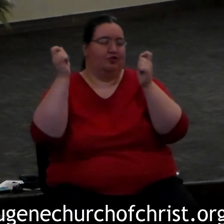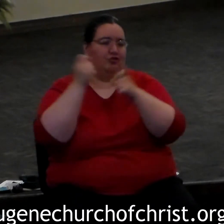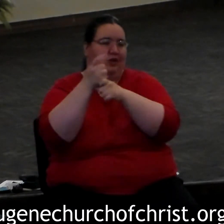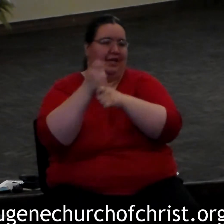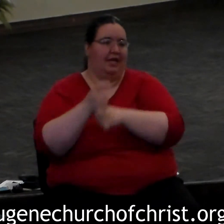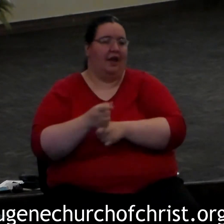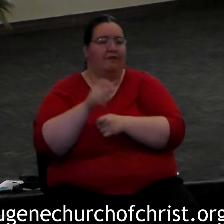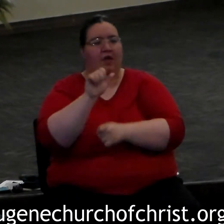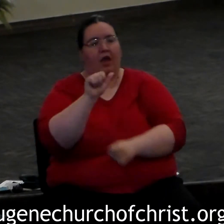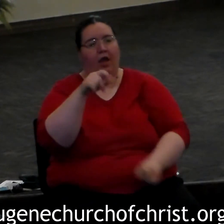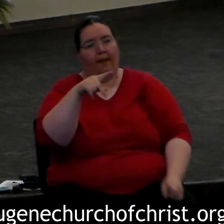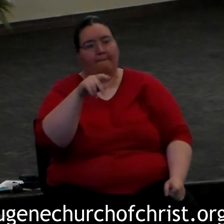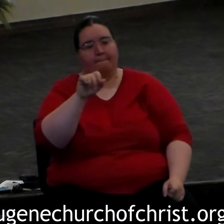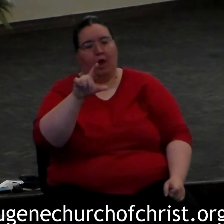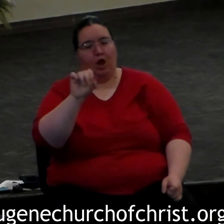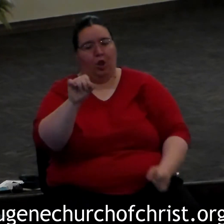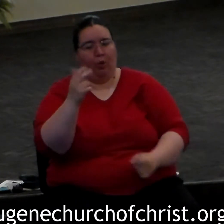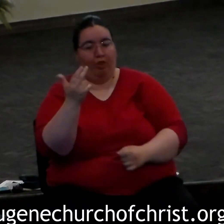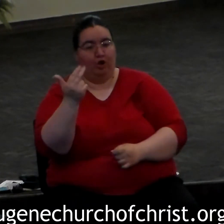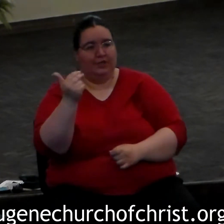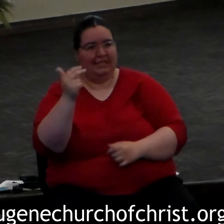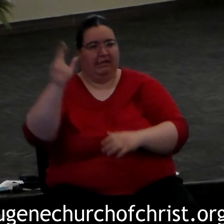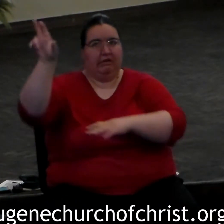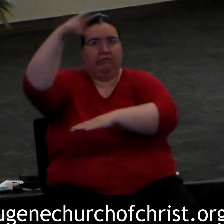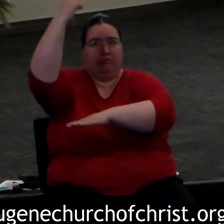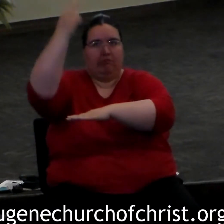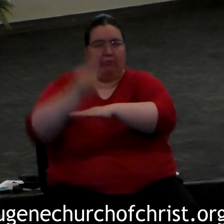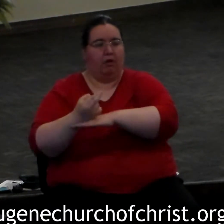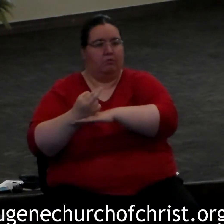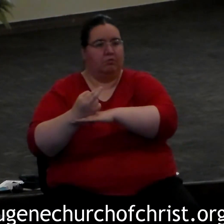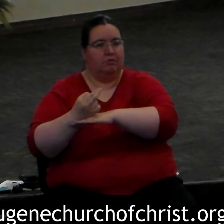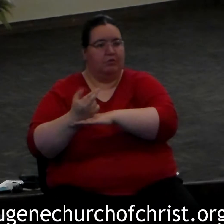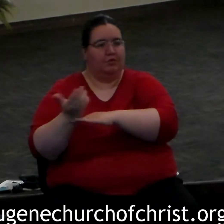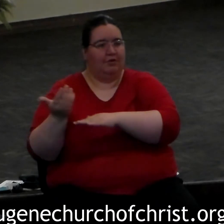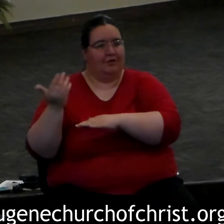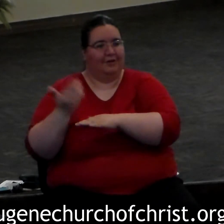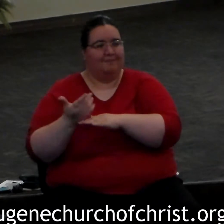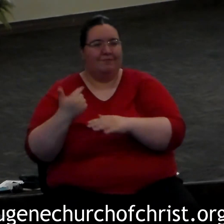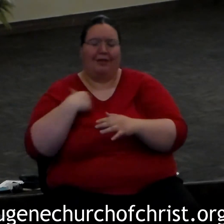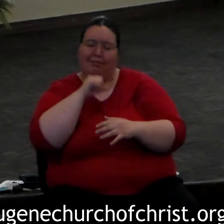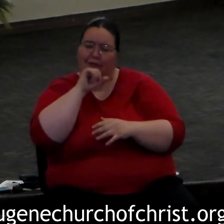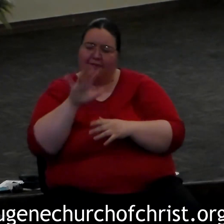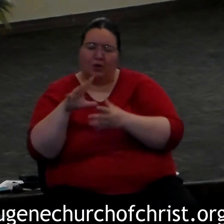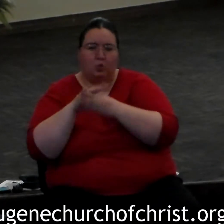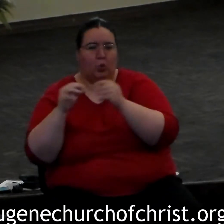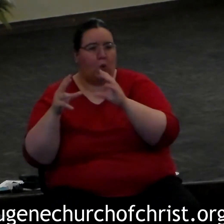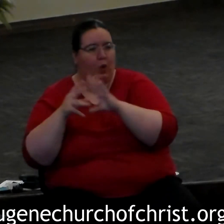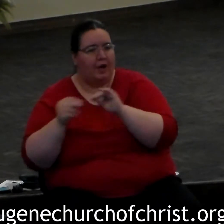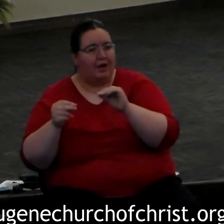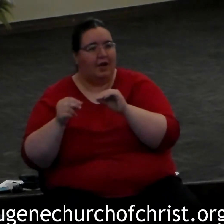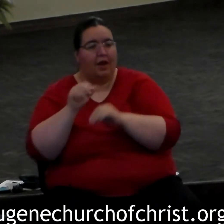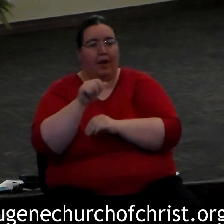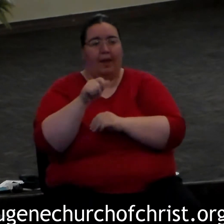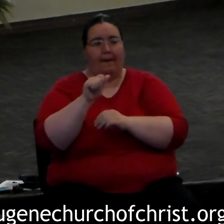story. If you're not familiar, you're not a space junkie like I am. Apollo 13 goes up. It's to be the third mission that lands on the